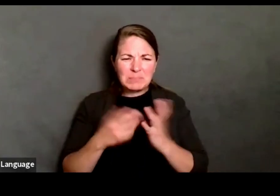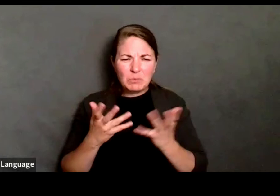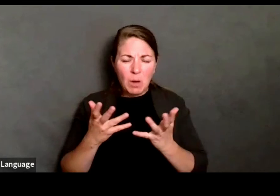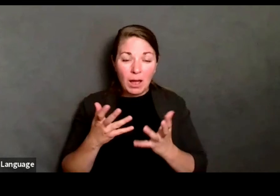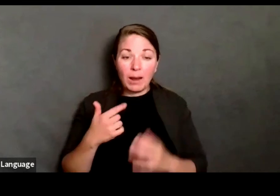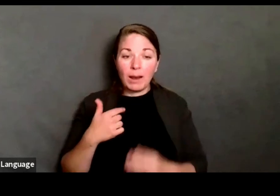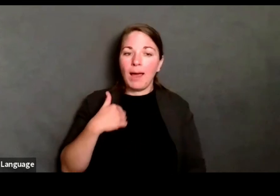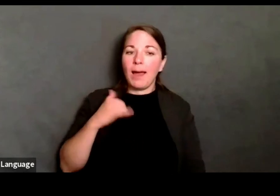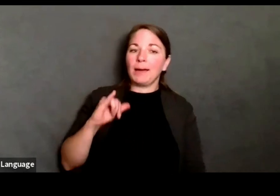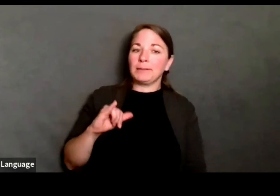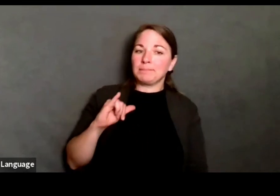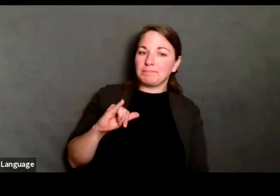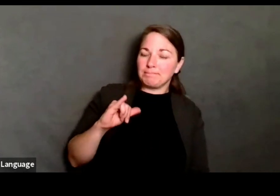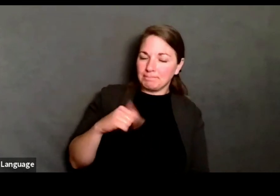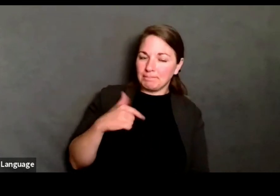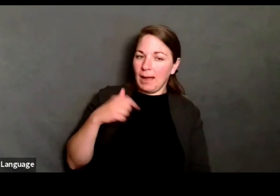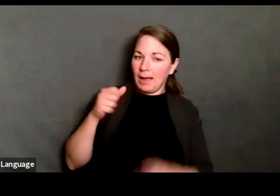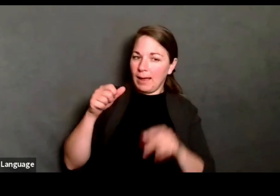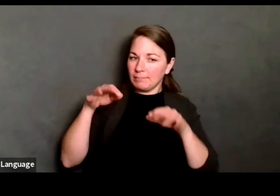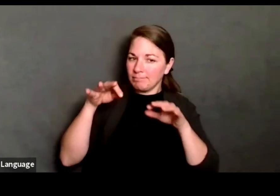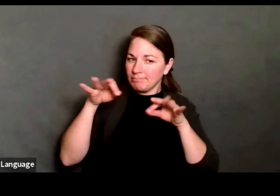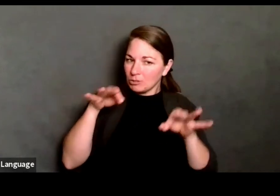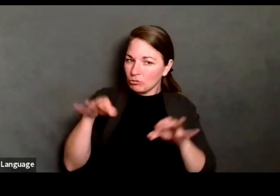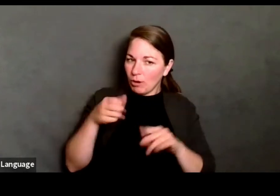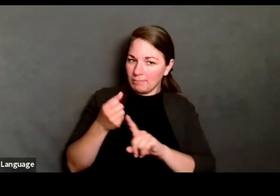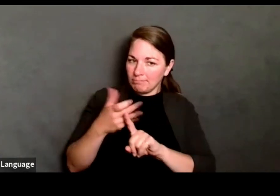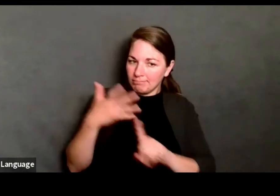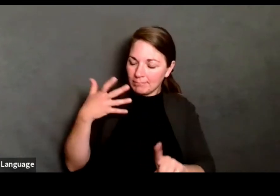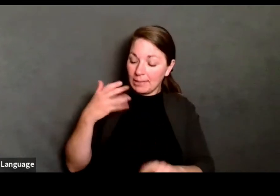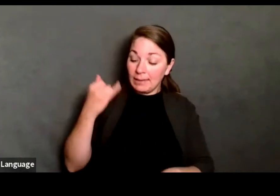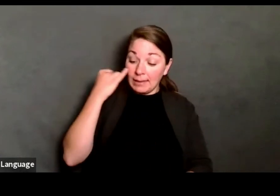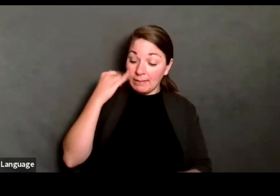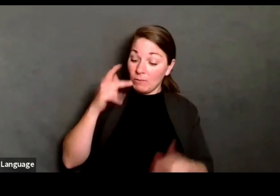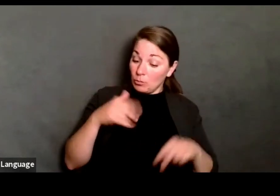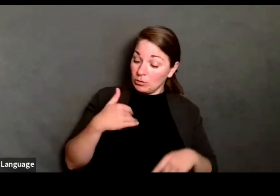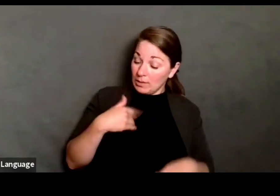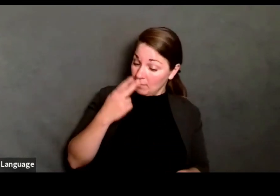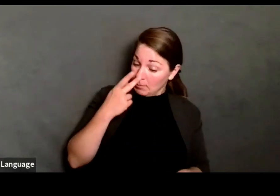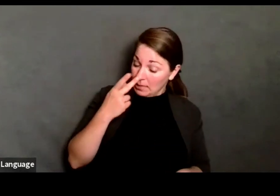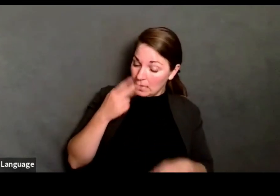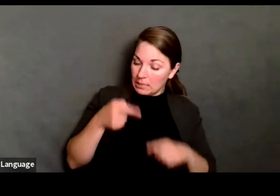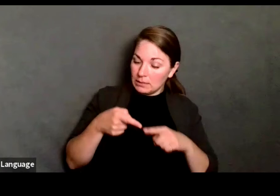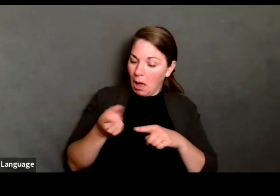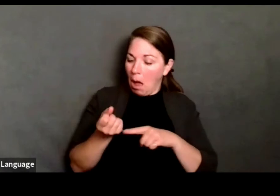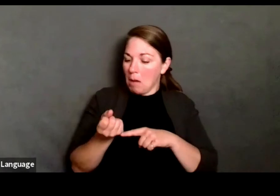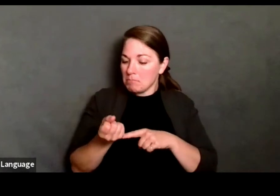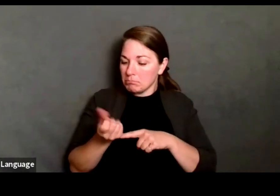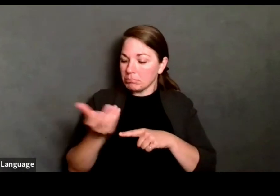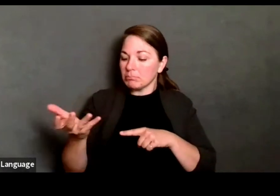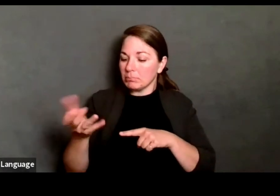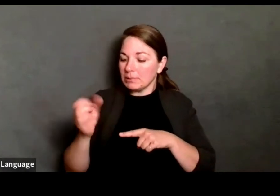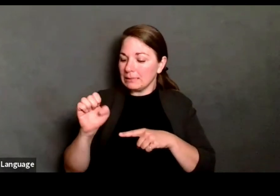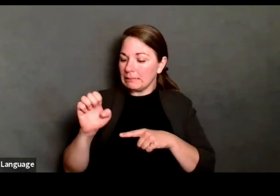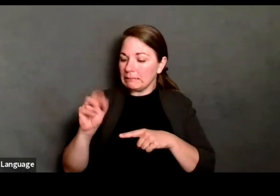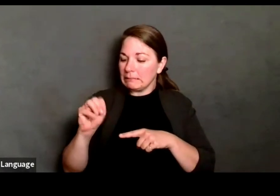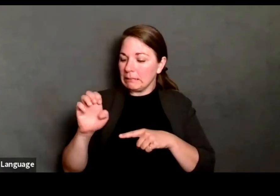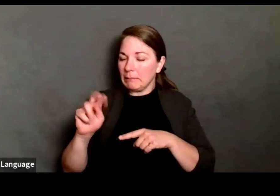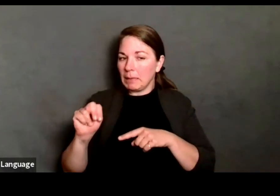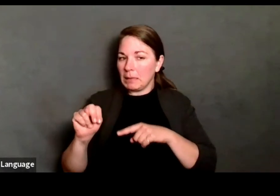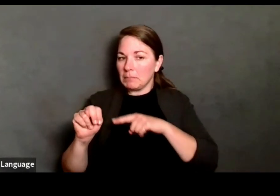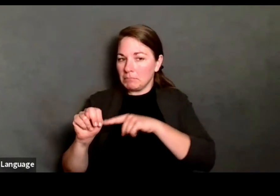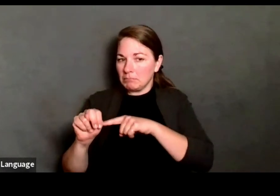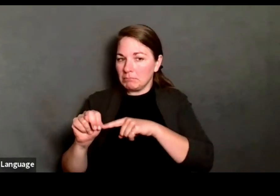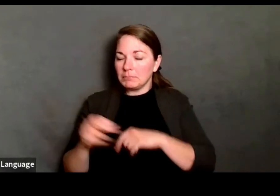I described it. An ejaculation is when a person with a penis has semen come out of their penis. And